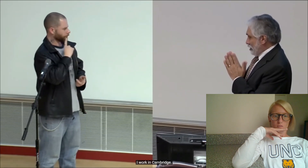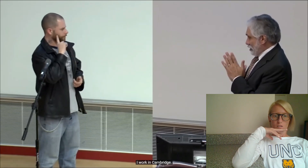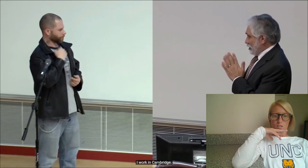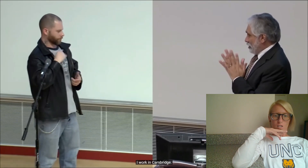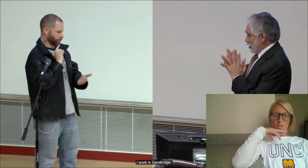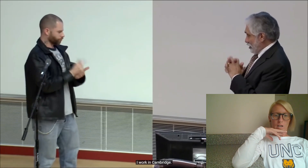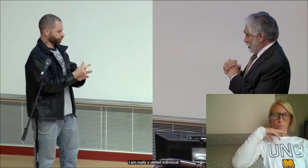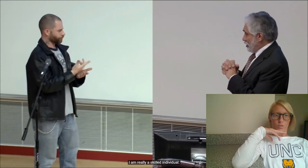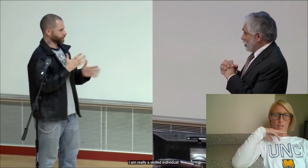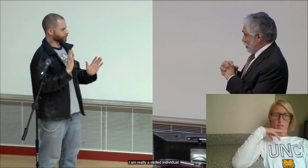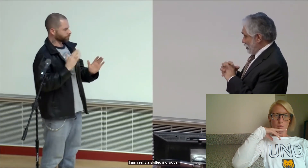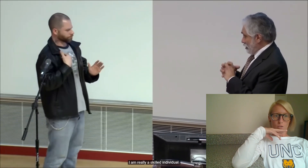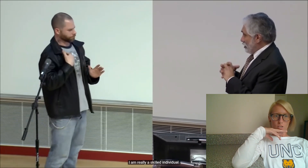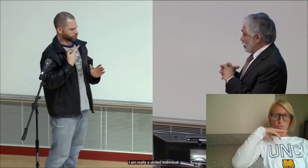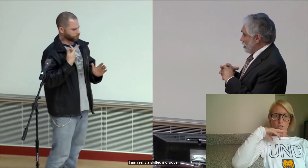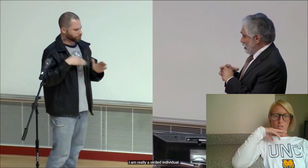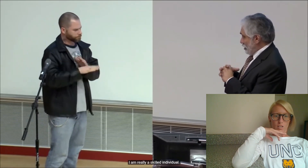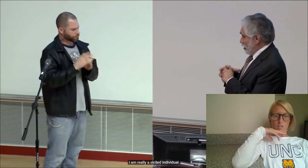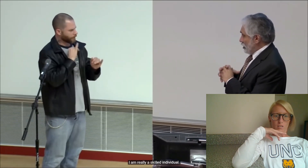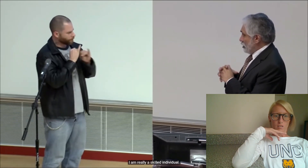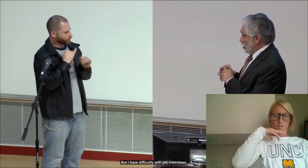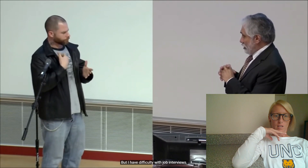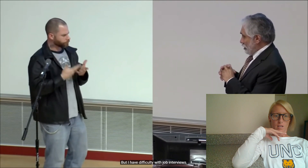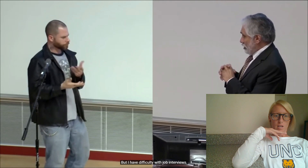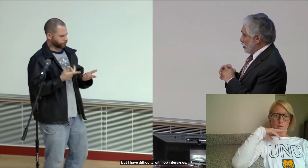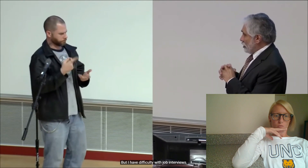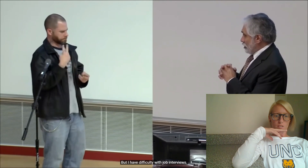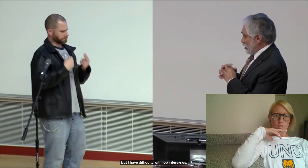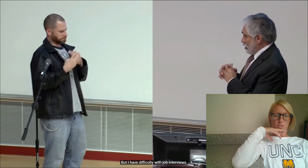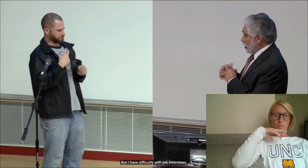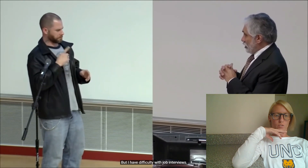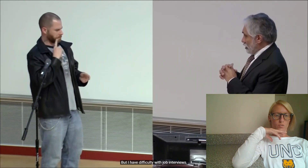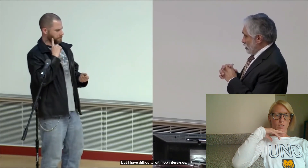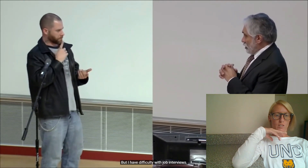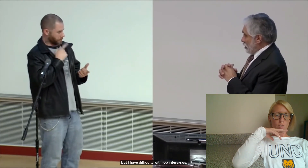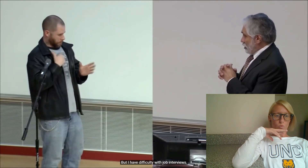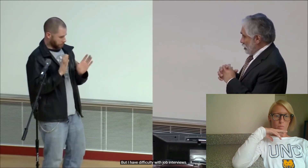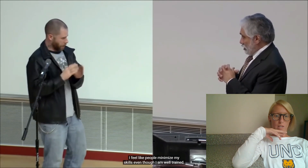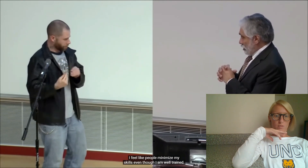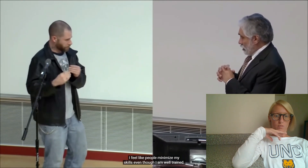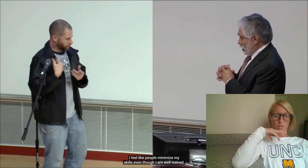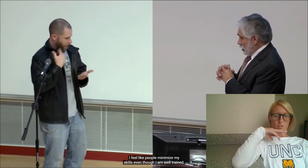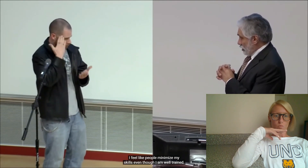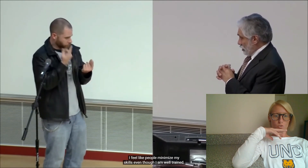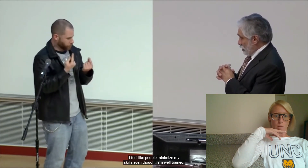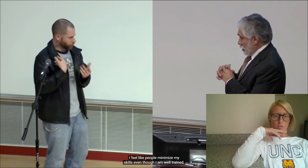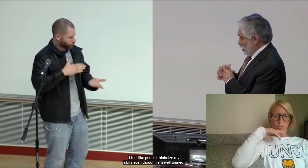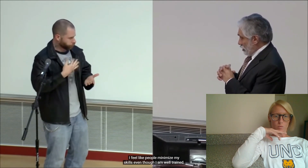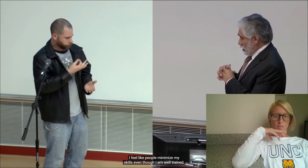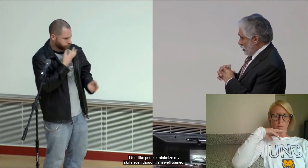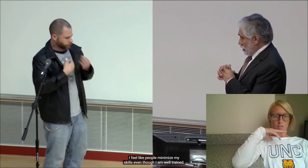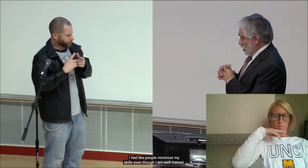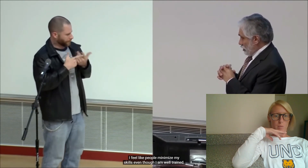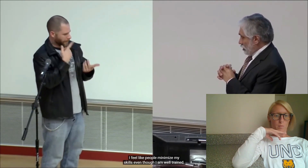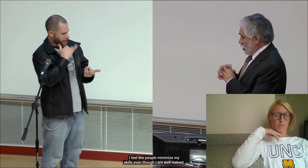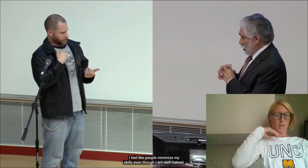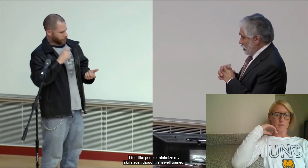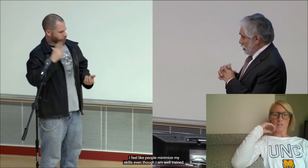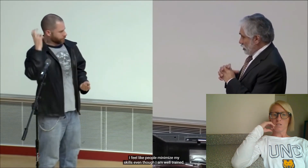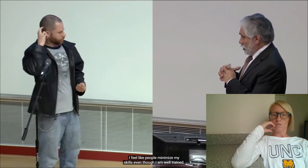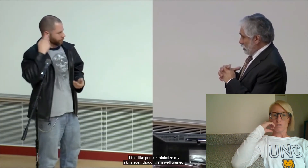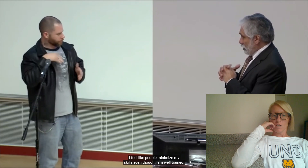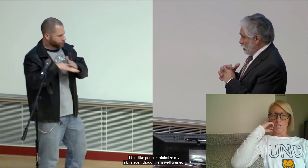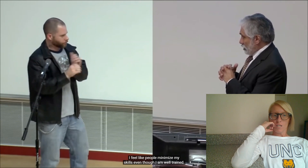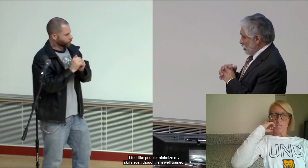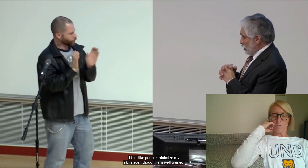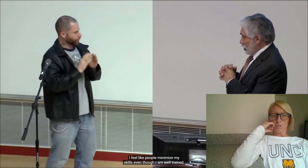I work in Cambridge. I work I'm in really a Cambridge, skilled and individual, but I I'm have a really difficulty skilled with job individual, interviews. but I I have feel difficulty like with job people interviews. minimize my People minimize